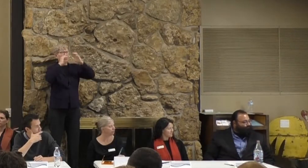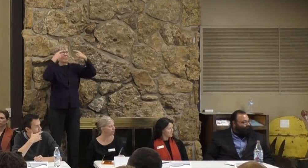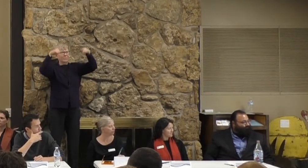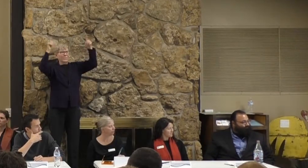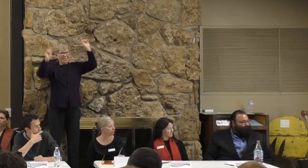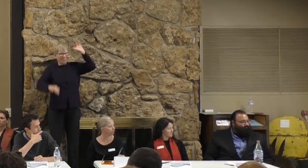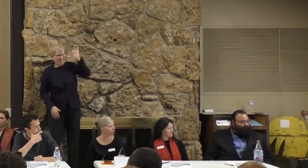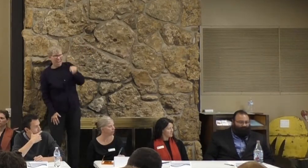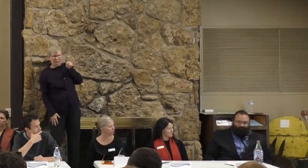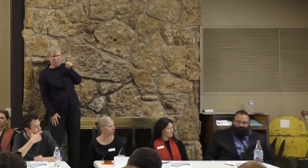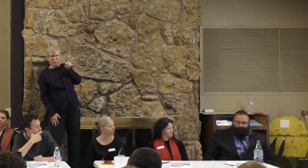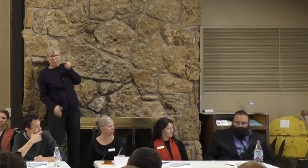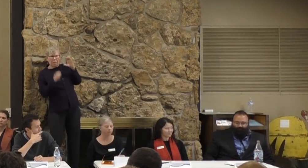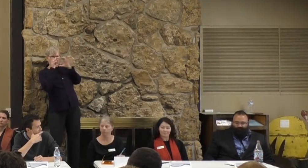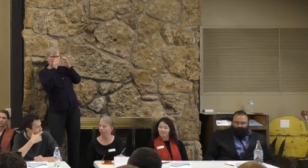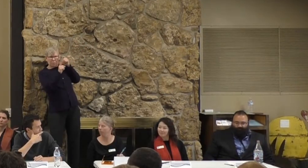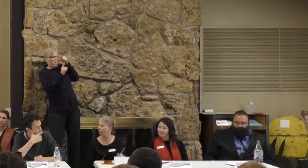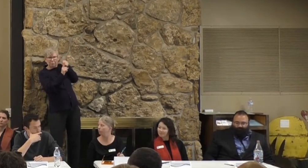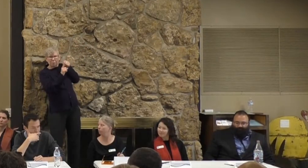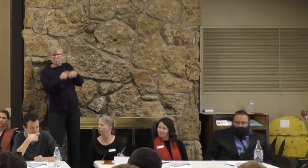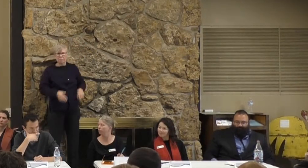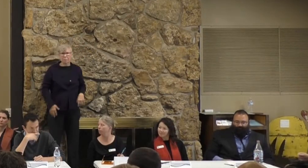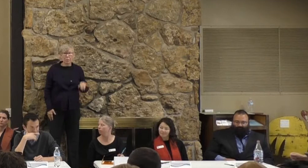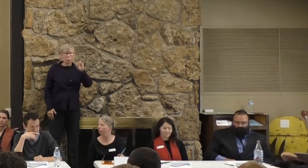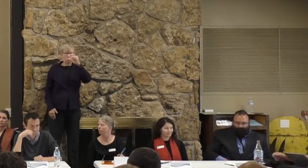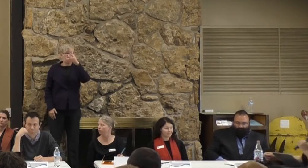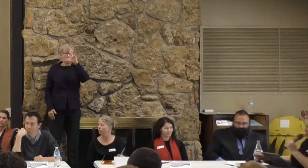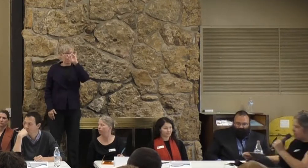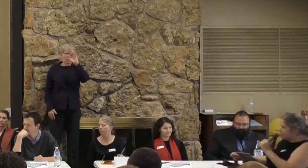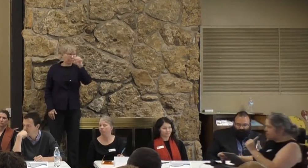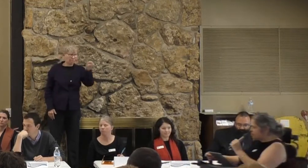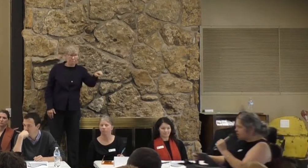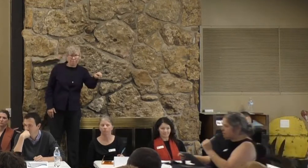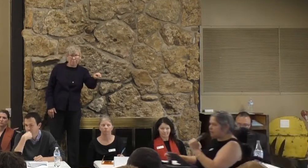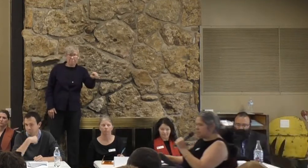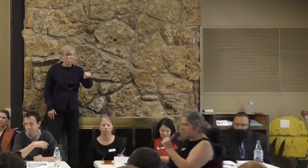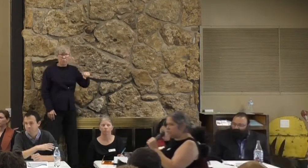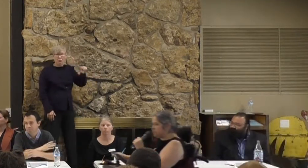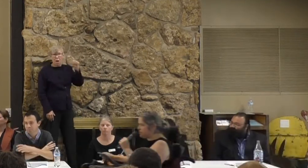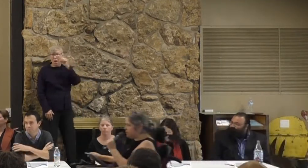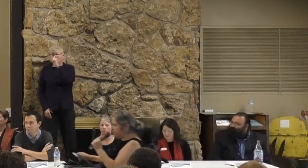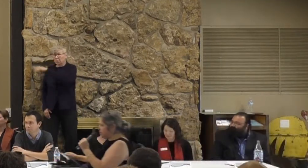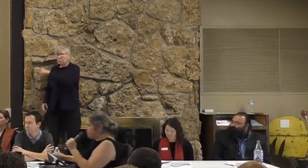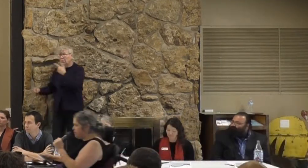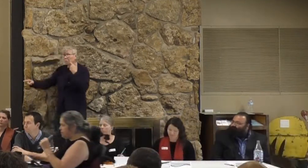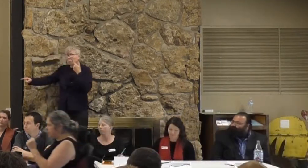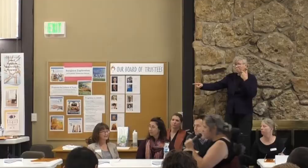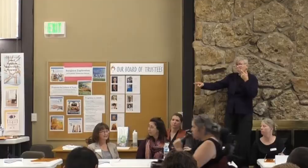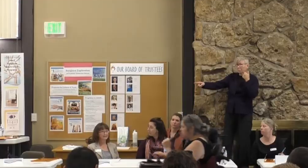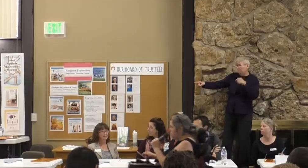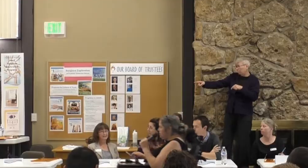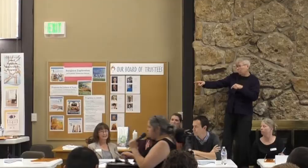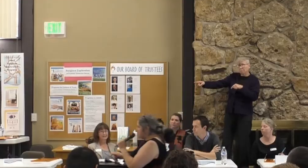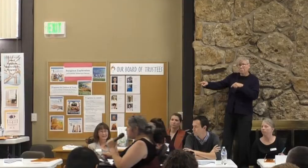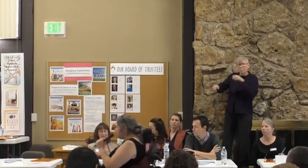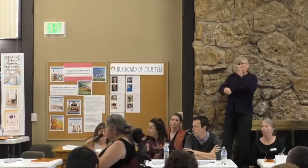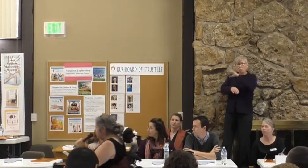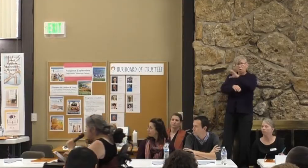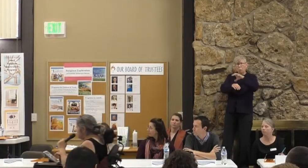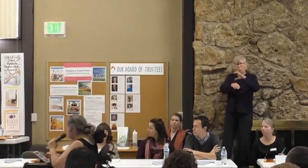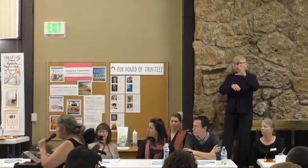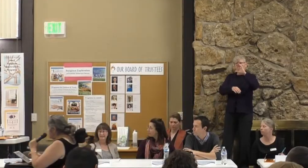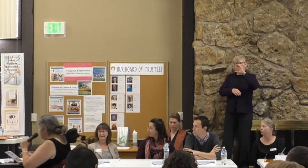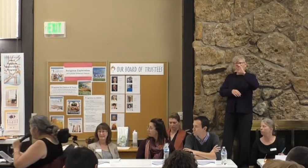Great. Candace, you're with the Commission of the Colorado Commission for the Deaf of Hard of Hearing. Can you talk